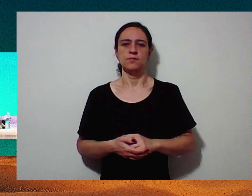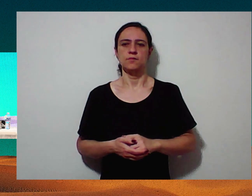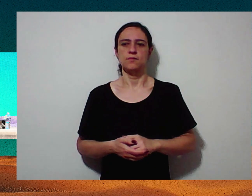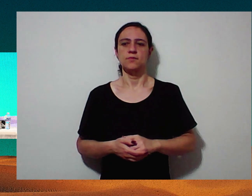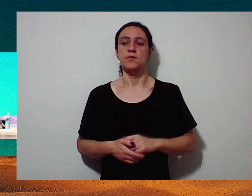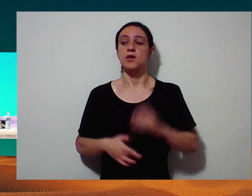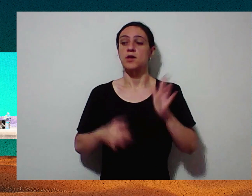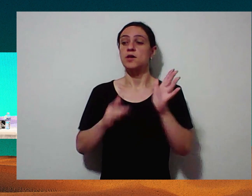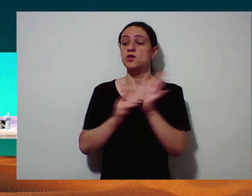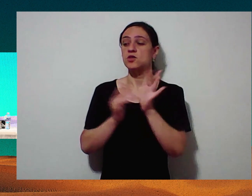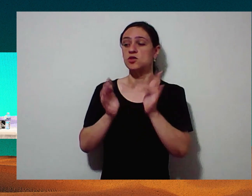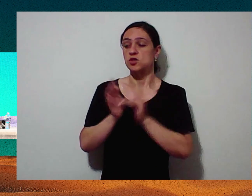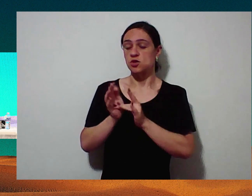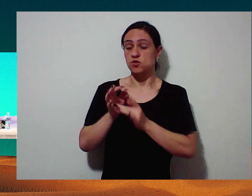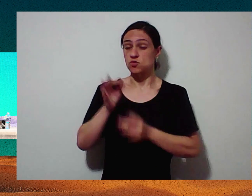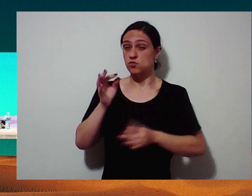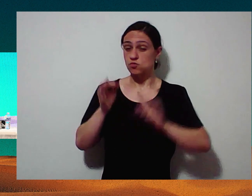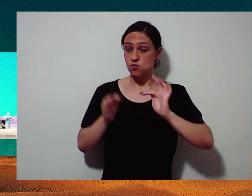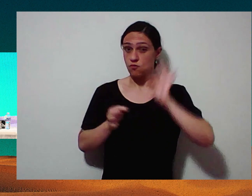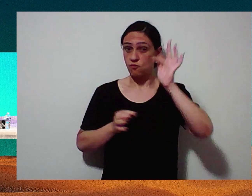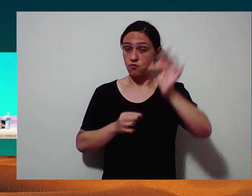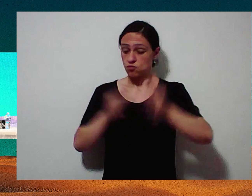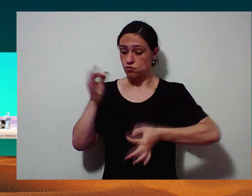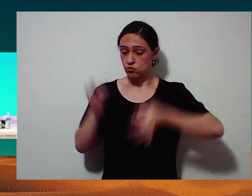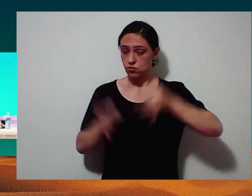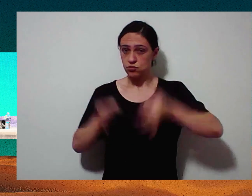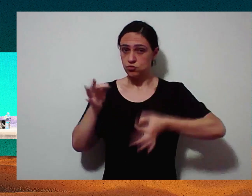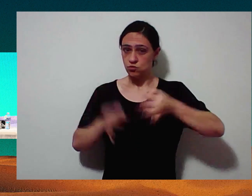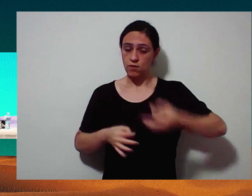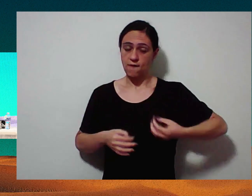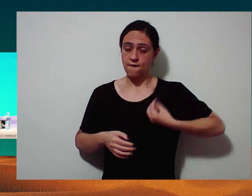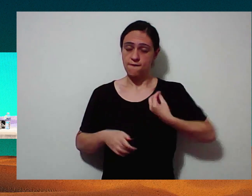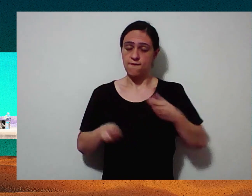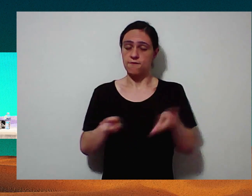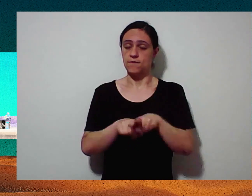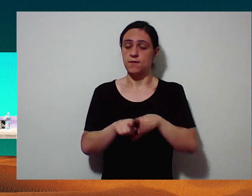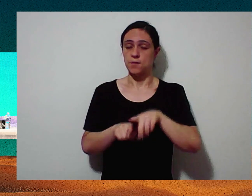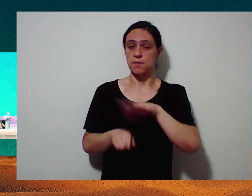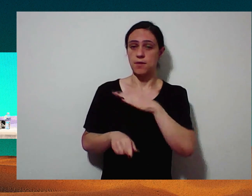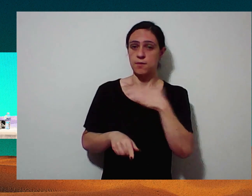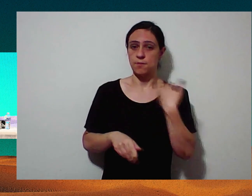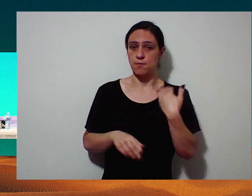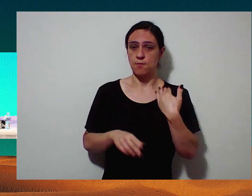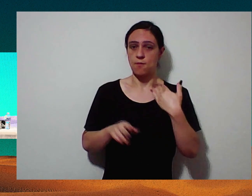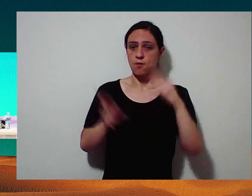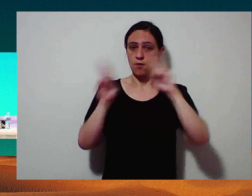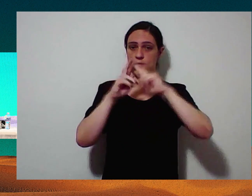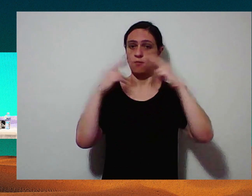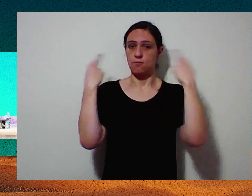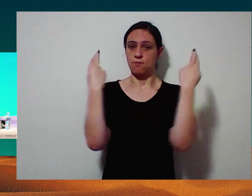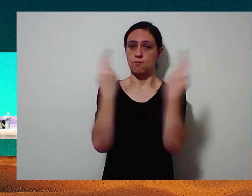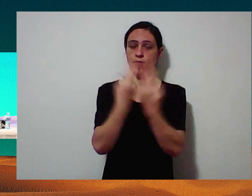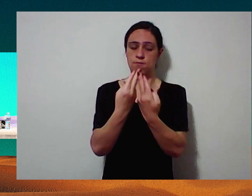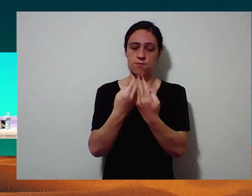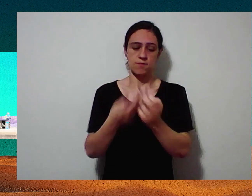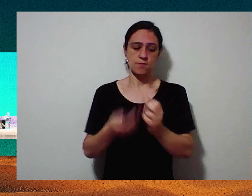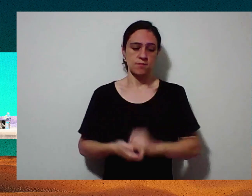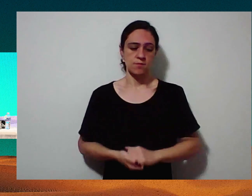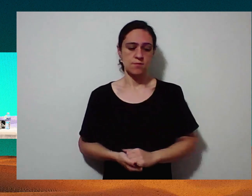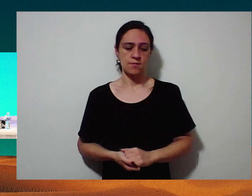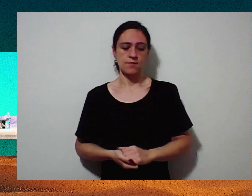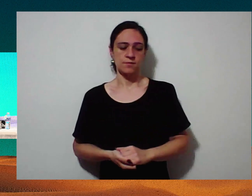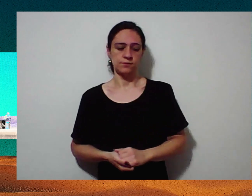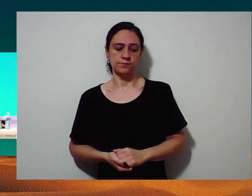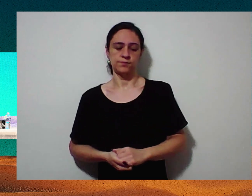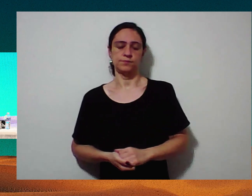sua manifestação e pelo seu reino. I charge you therefore before God and the Lord Jesus Christ, who